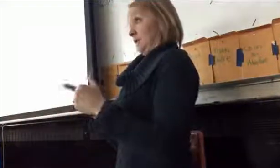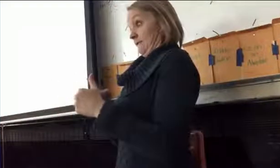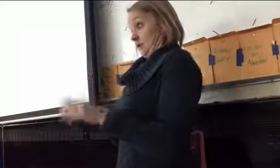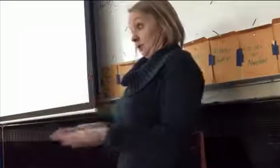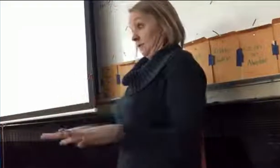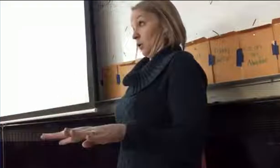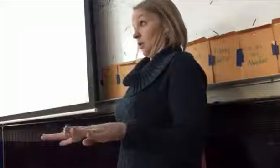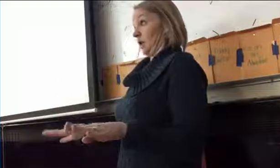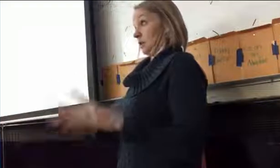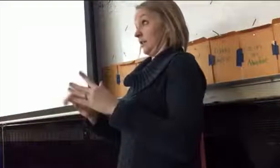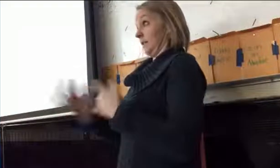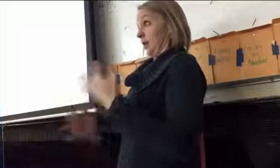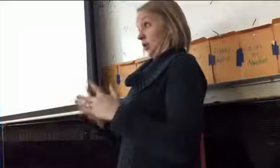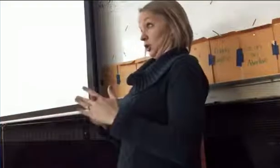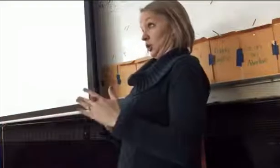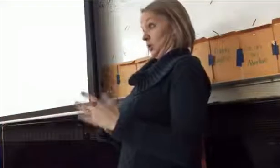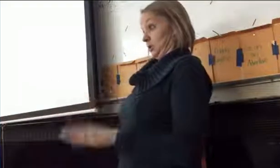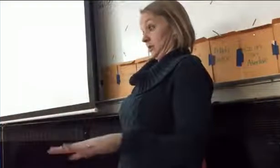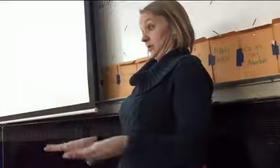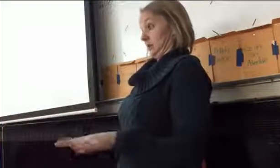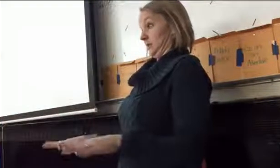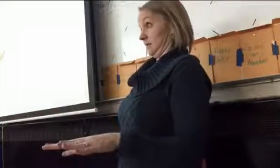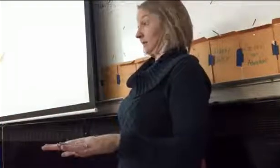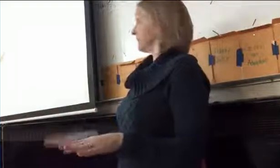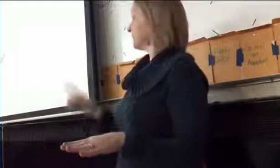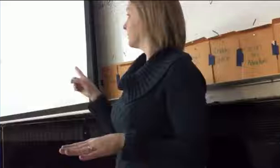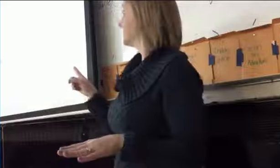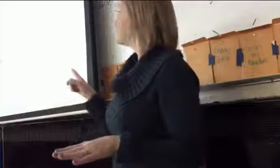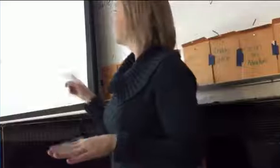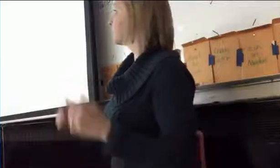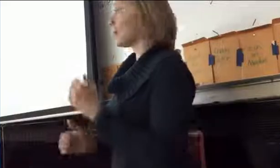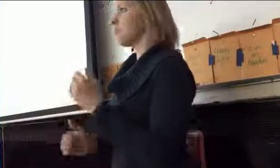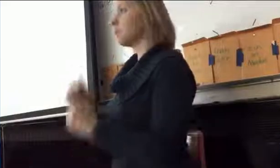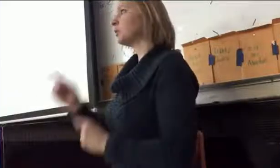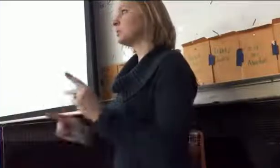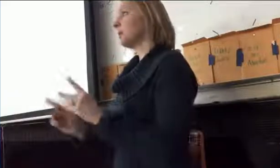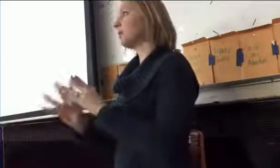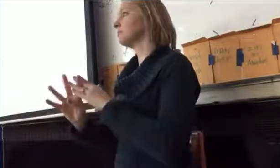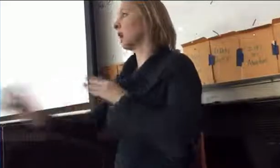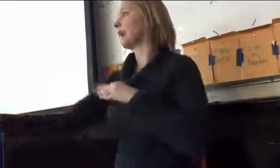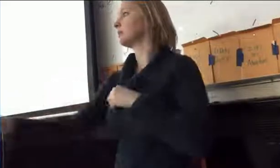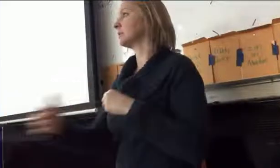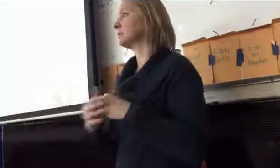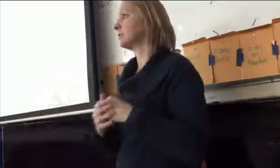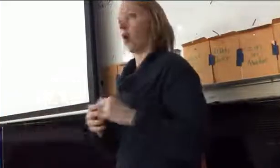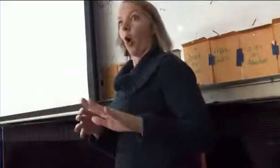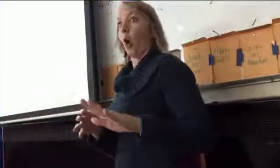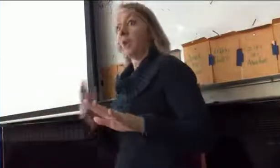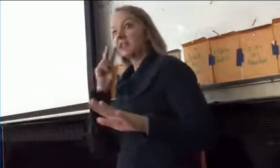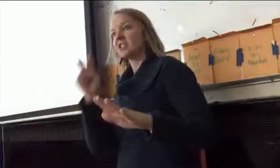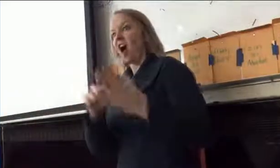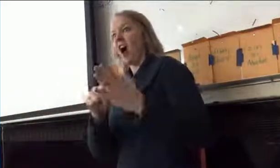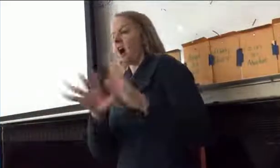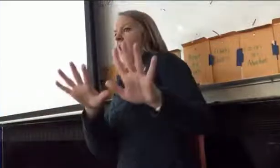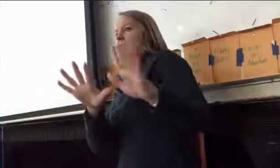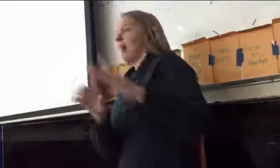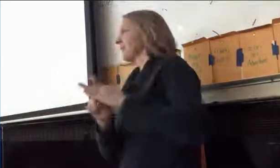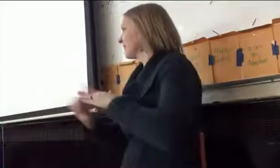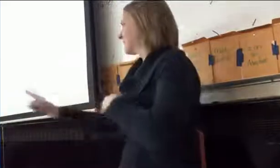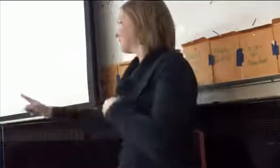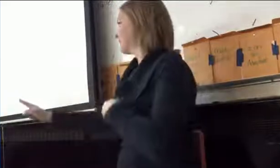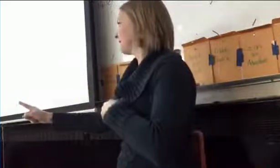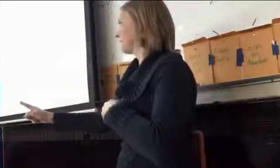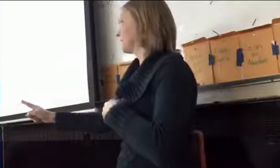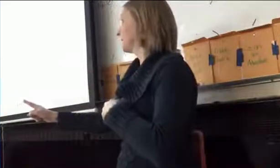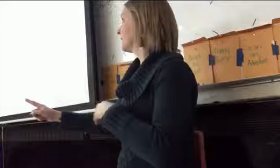breaks out, which is this bottom floor right here, most people were able to get out. They saw the fire starting. They go to leave.